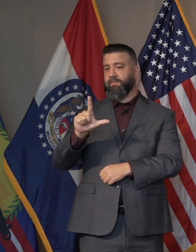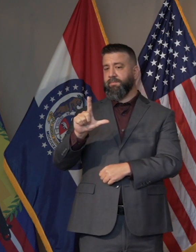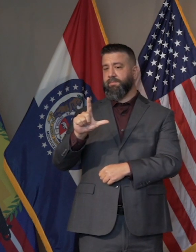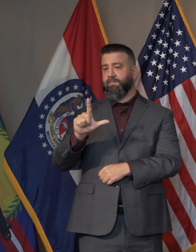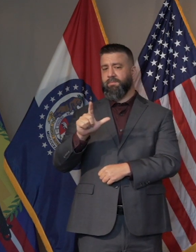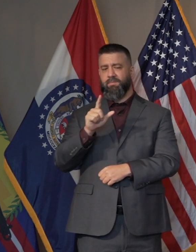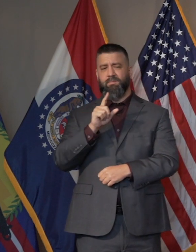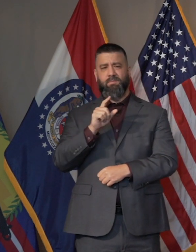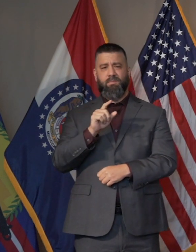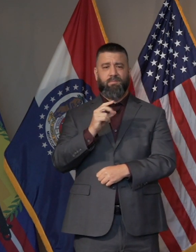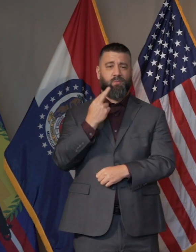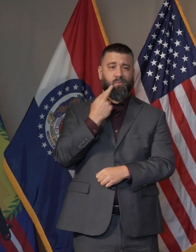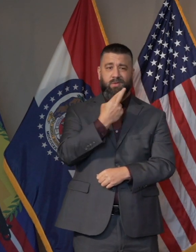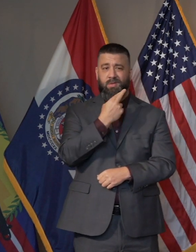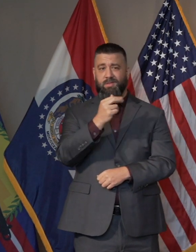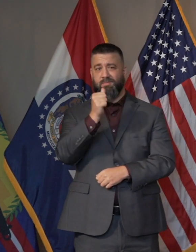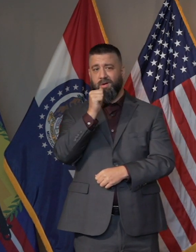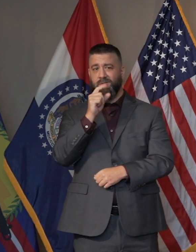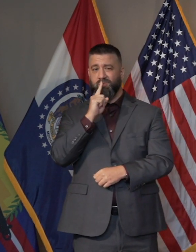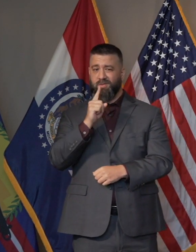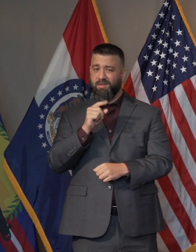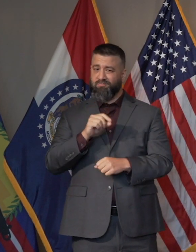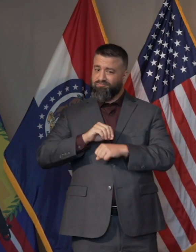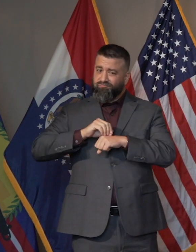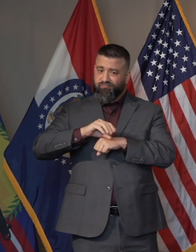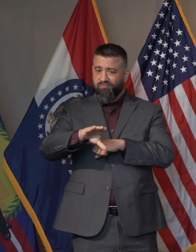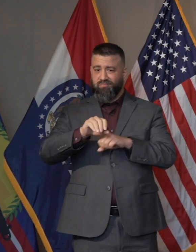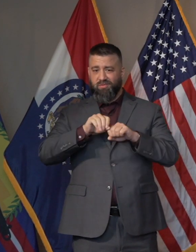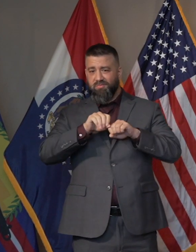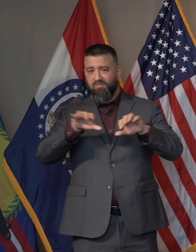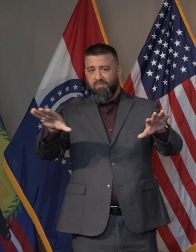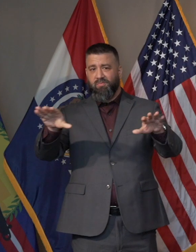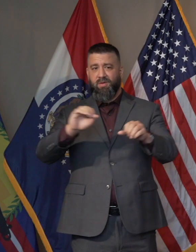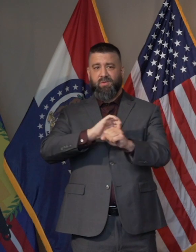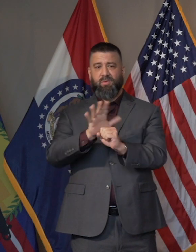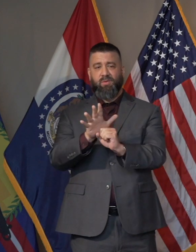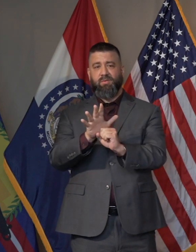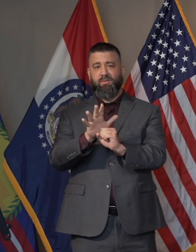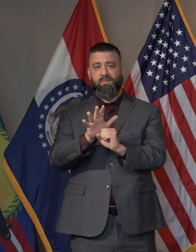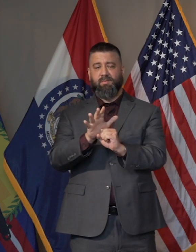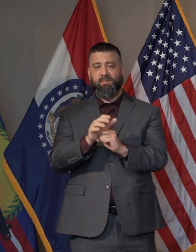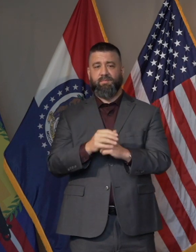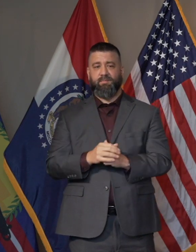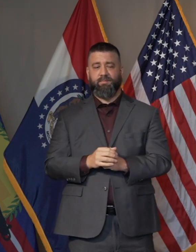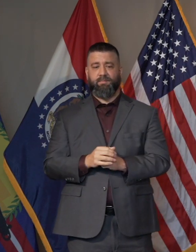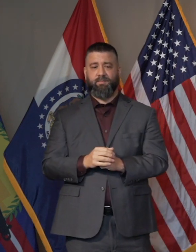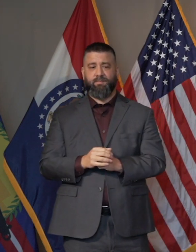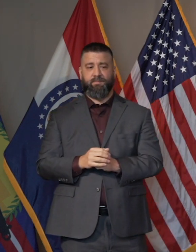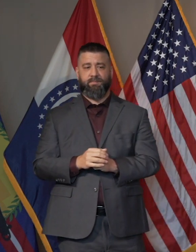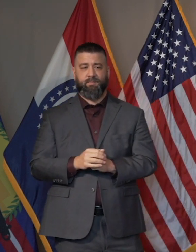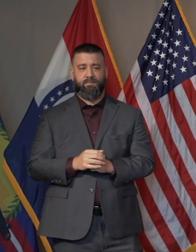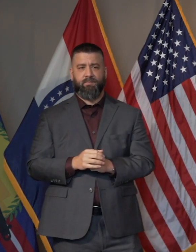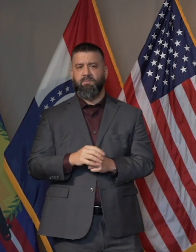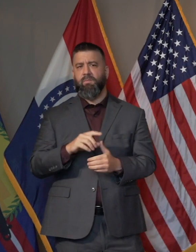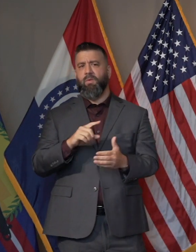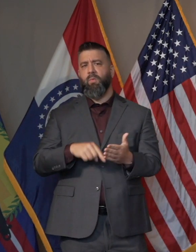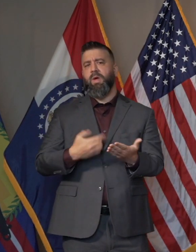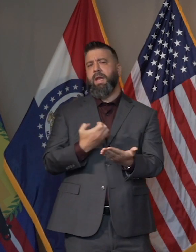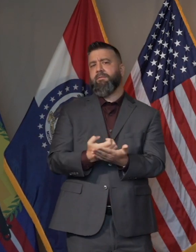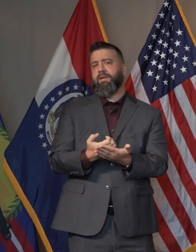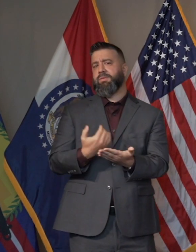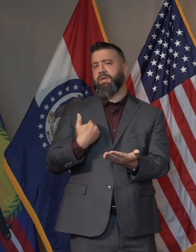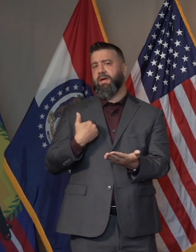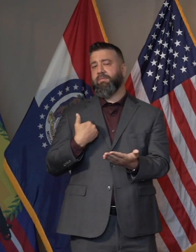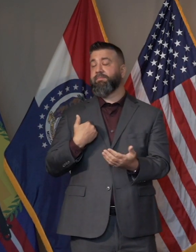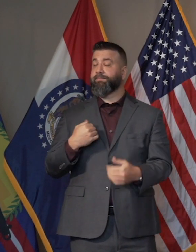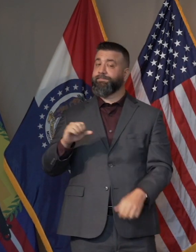are restaurants and bars contributing significantly to the spread of COVID? What evidence do we have? And we do